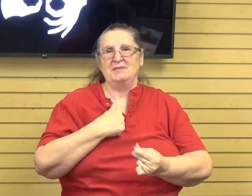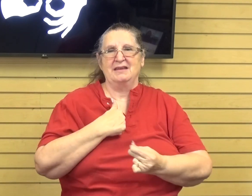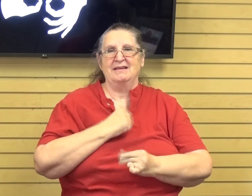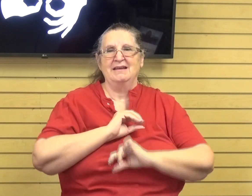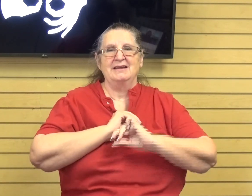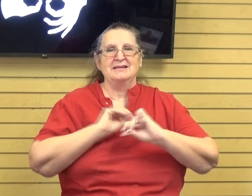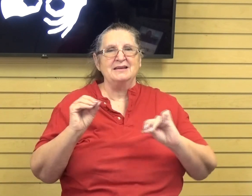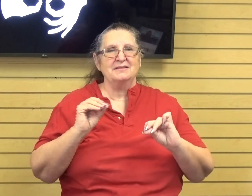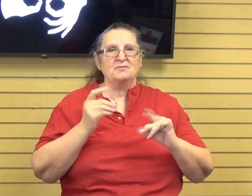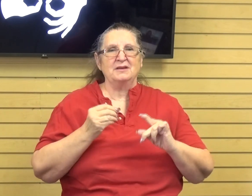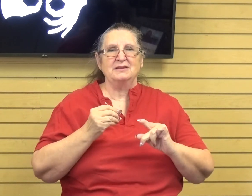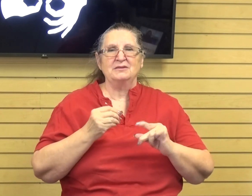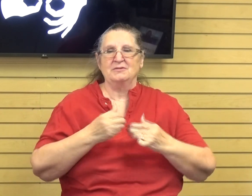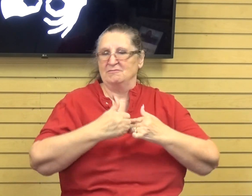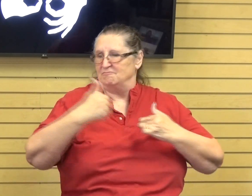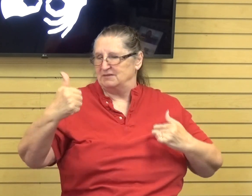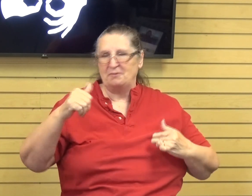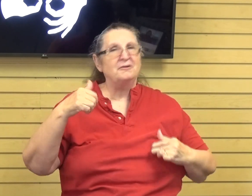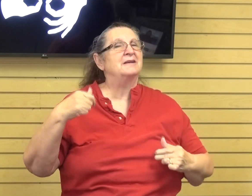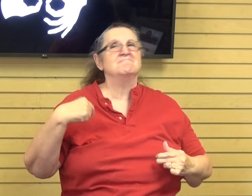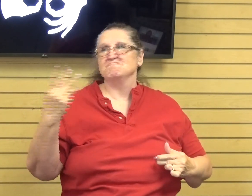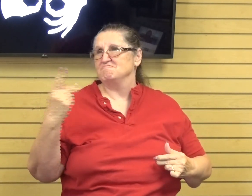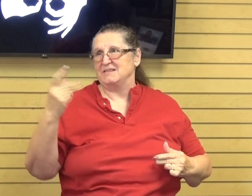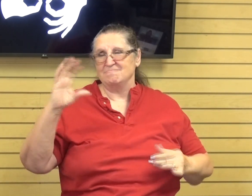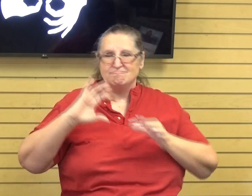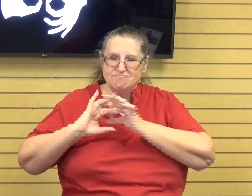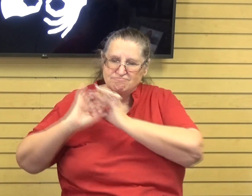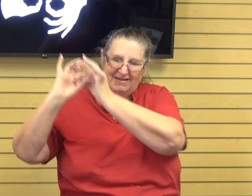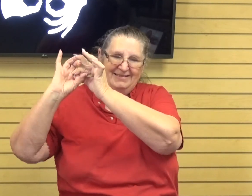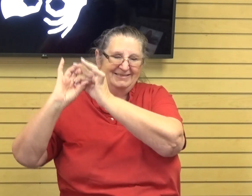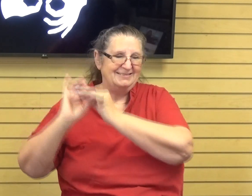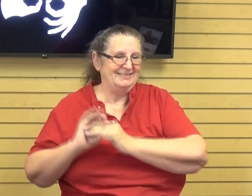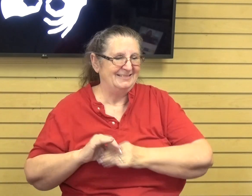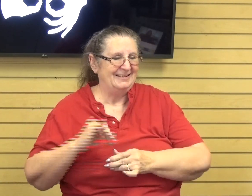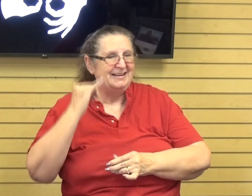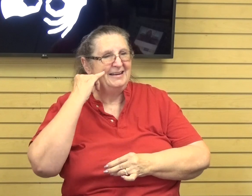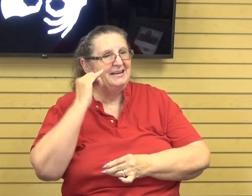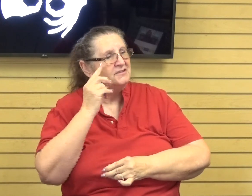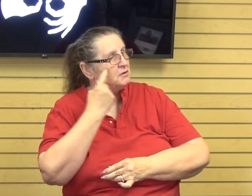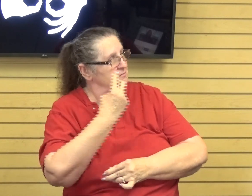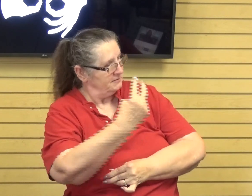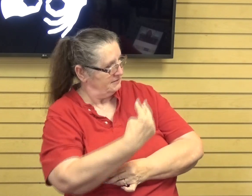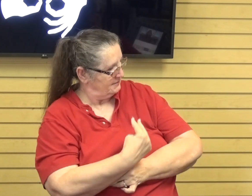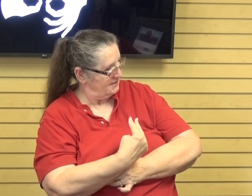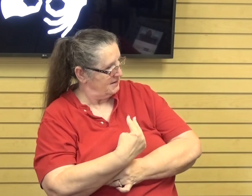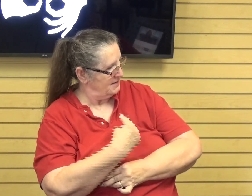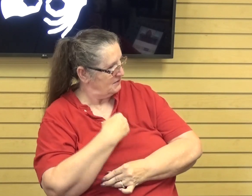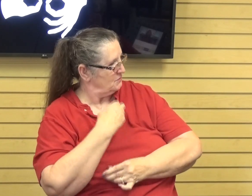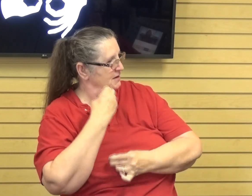can do to get in the way. And so what if someone on the street sees me cranking out on my radio and